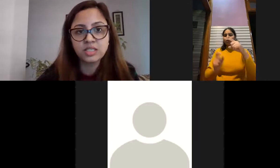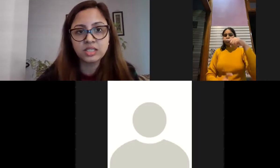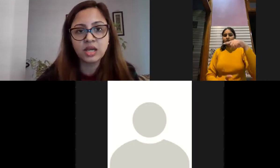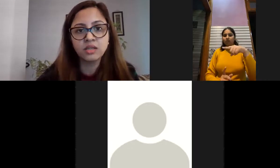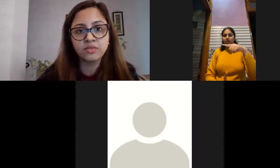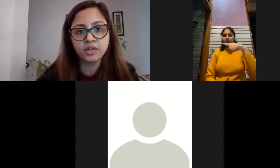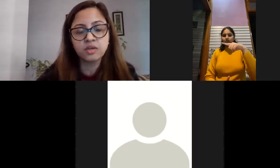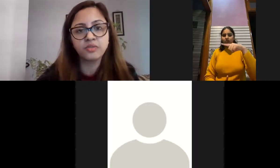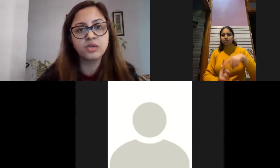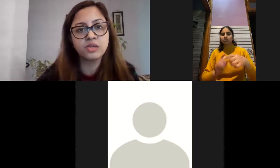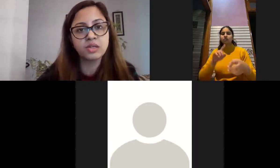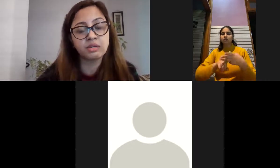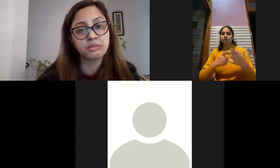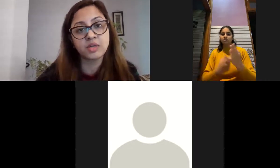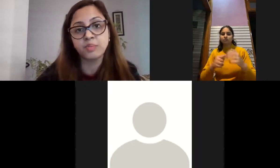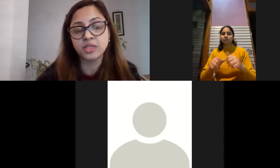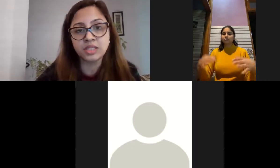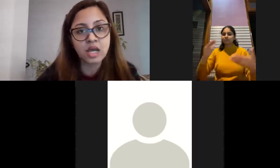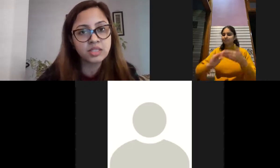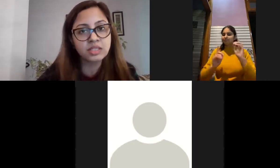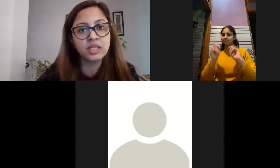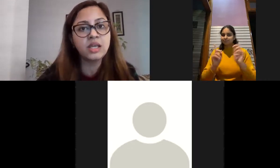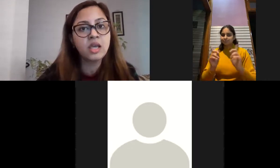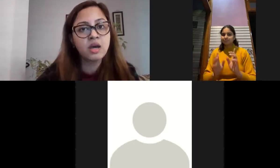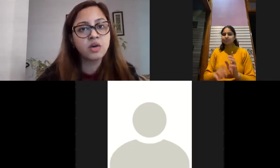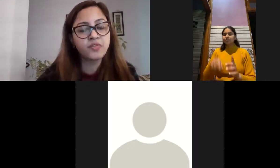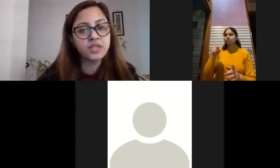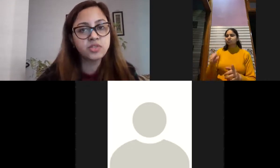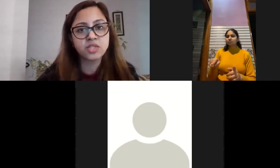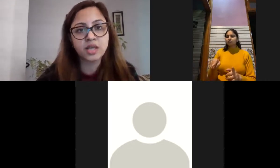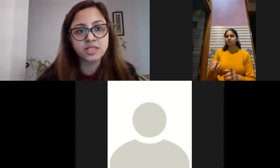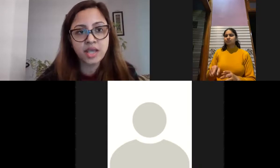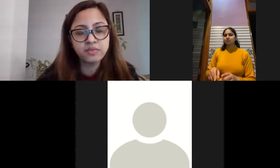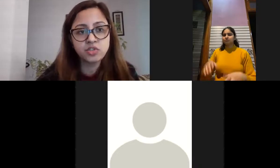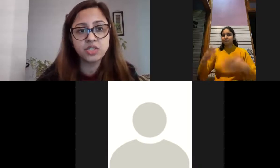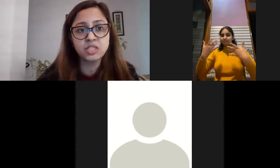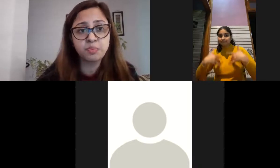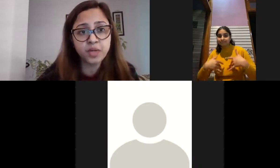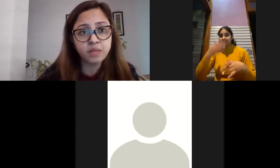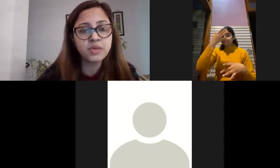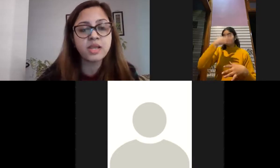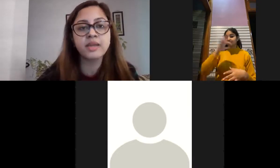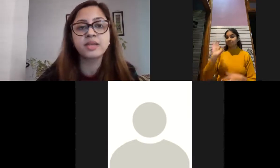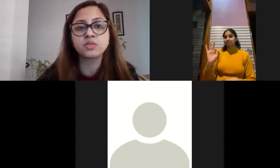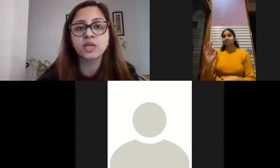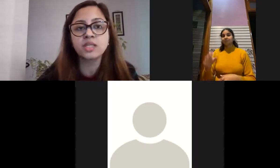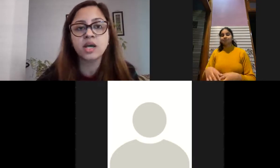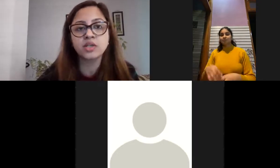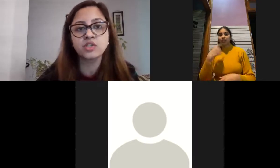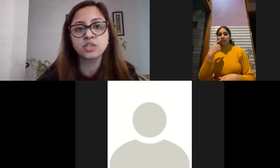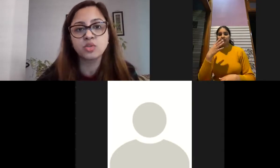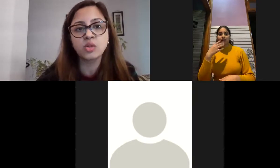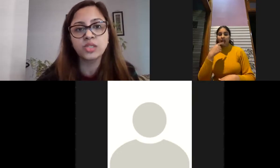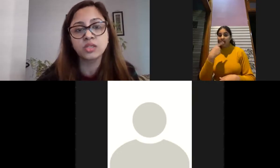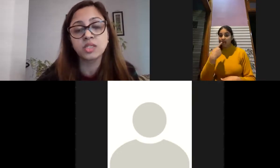face, discolored, fearful, appears ghastly. Her features are savage. She's purple and has red